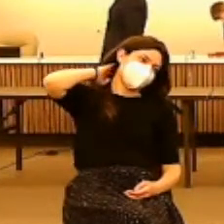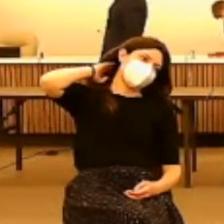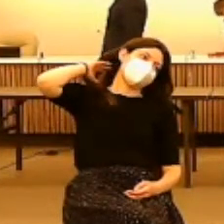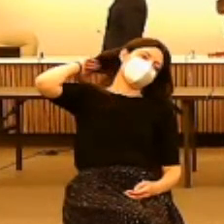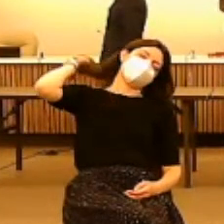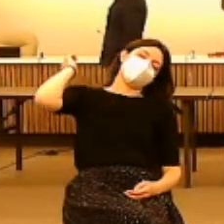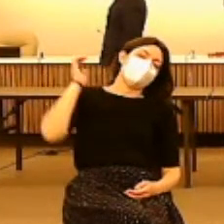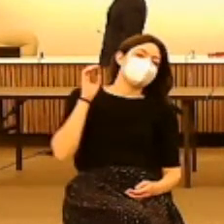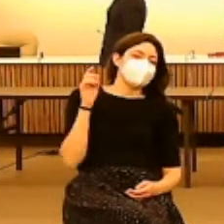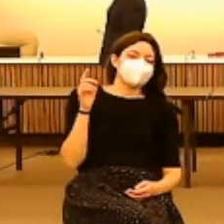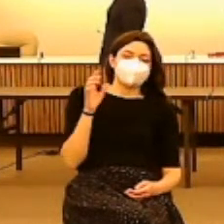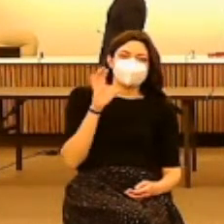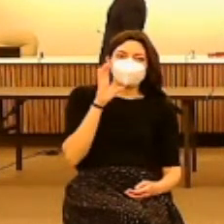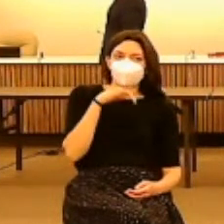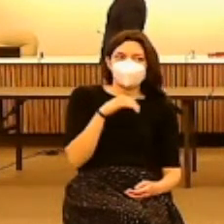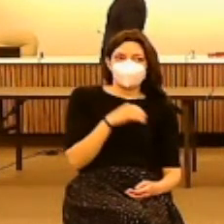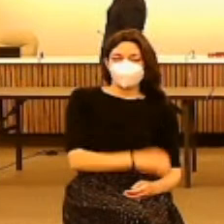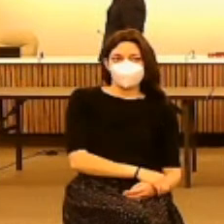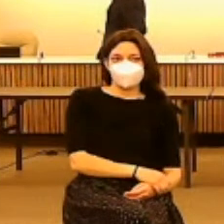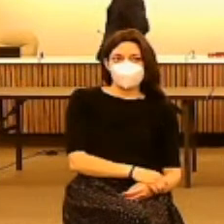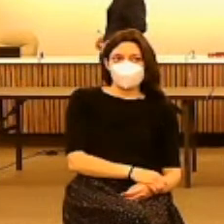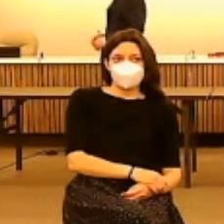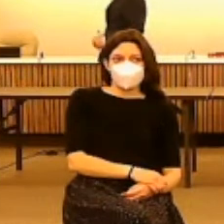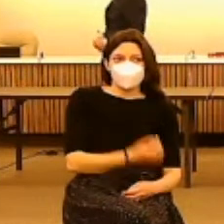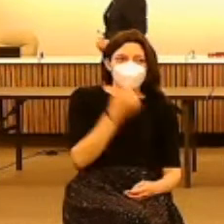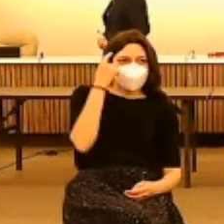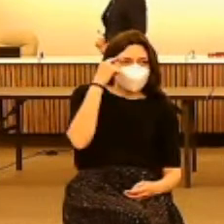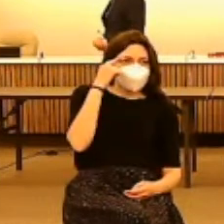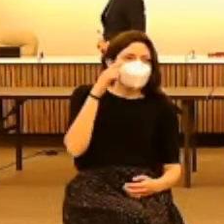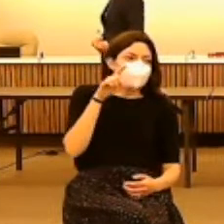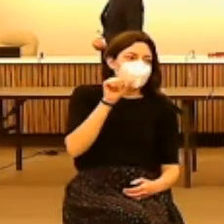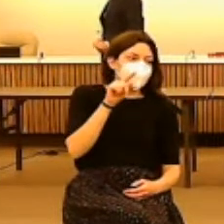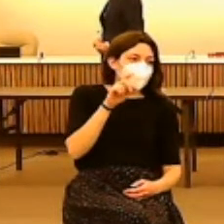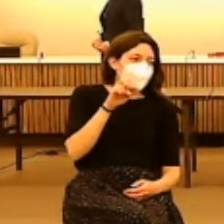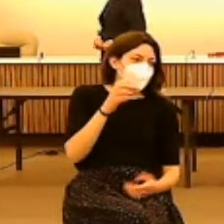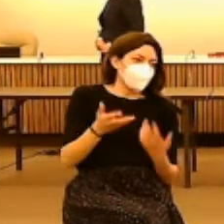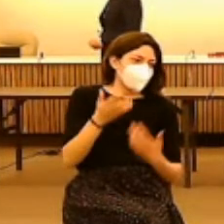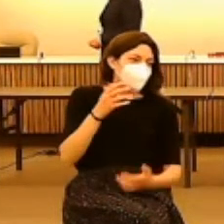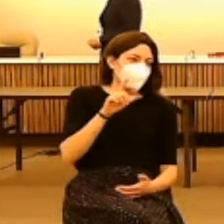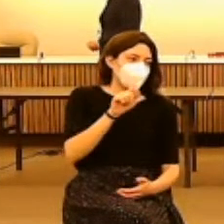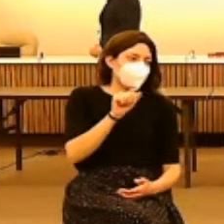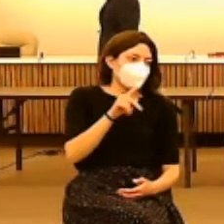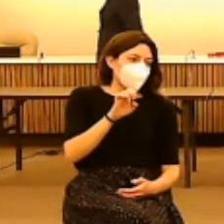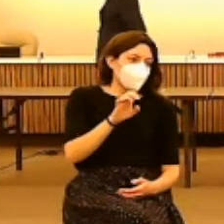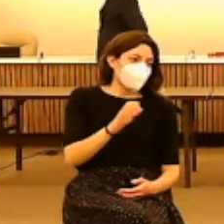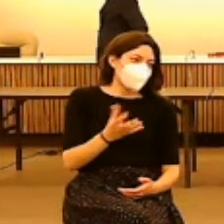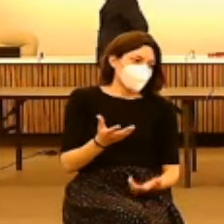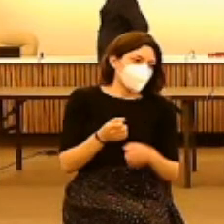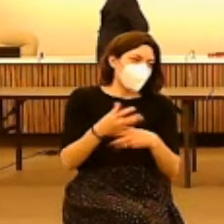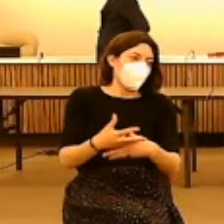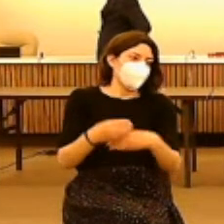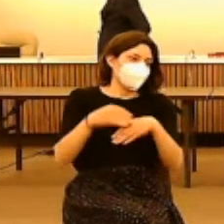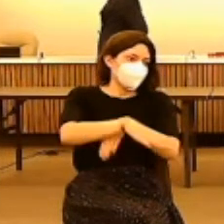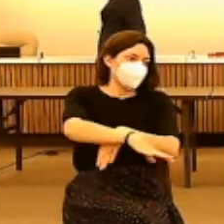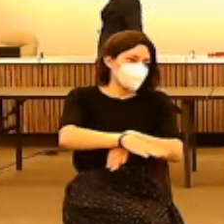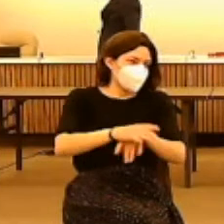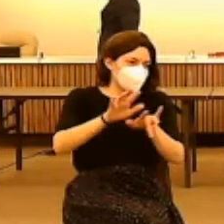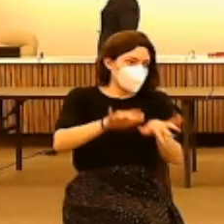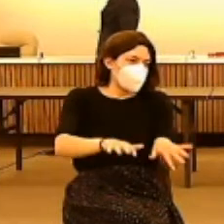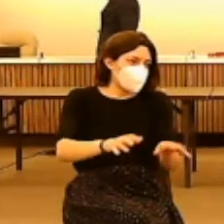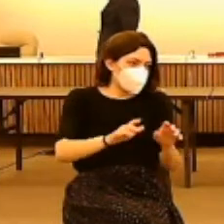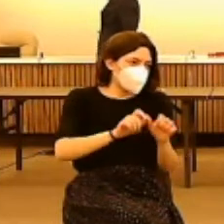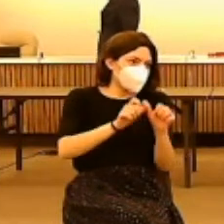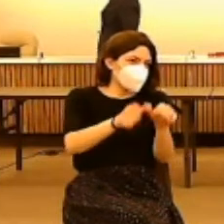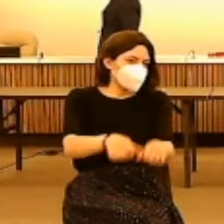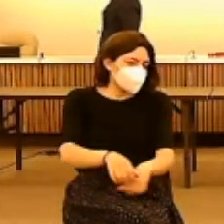high school and junior college hockey players. It's a lot of, quick Yeah, skating. a lot of the quick, well, and a lot of the quick feet work too, except he doesn't have